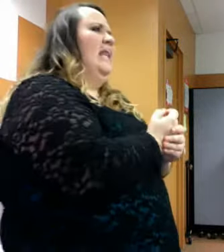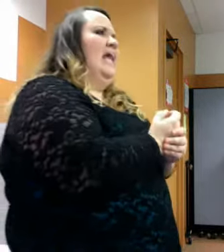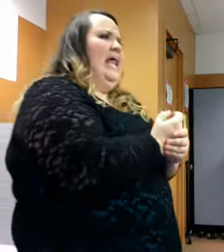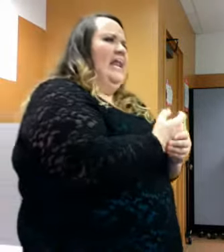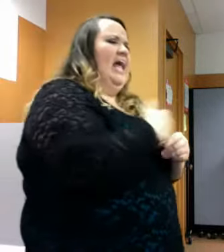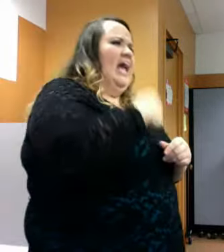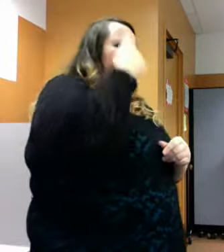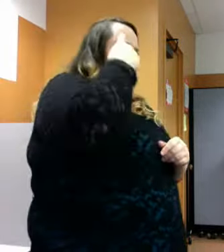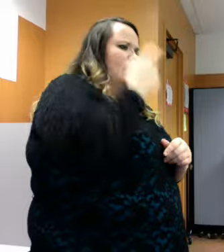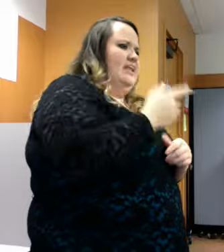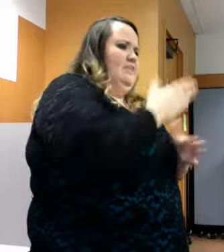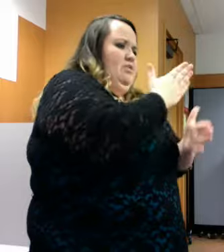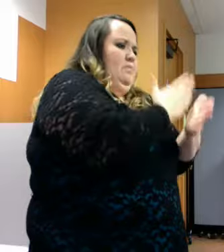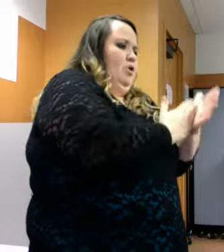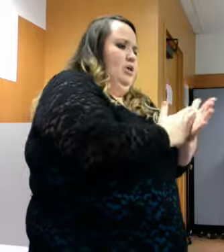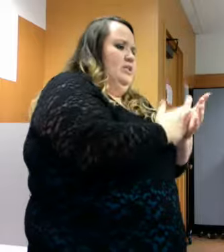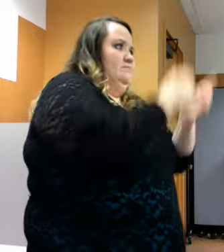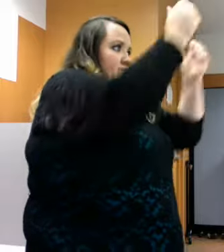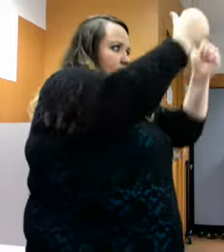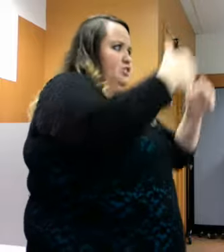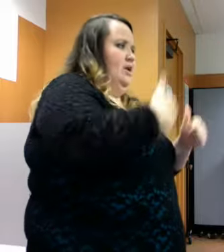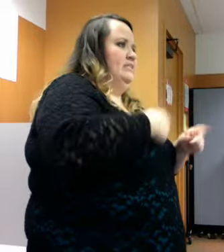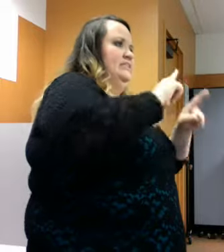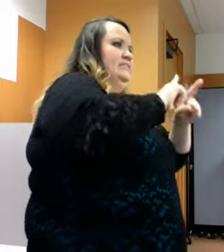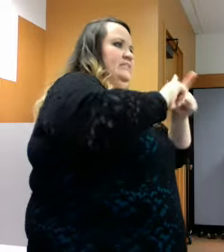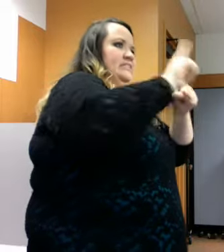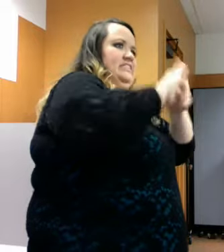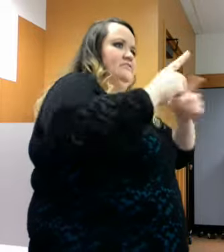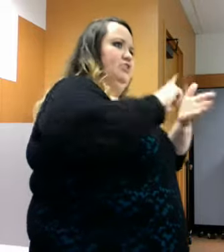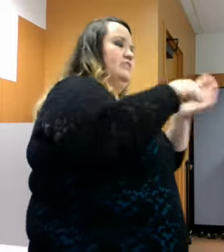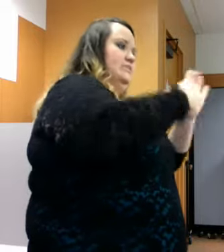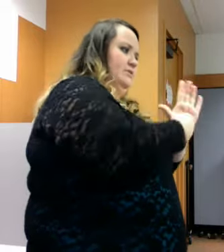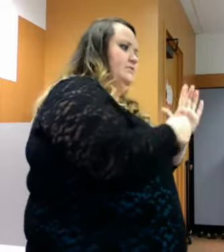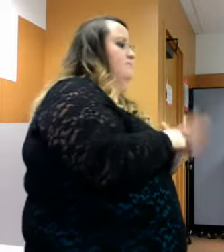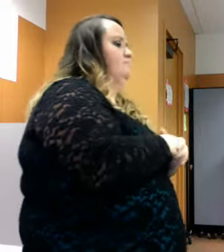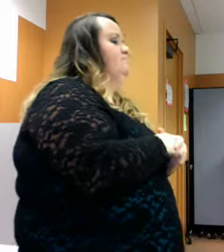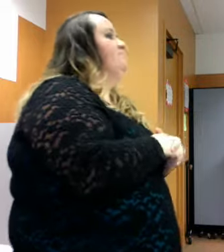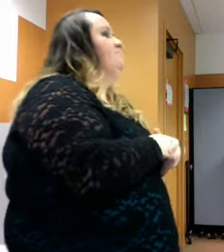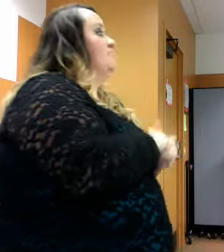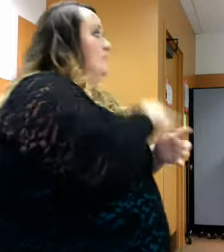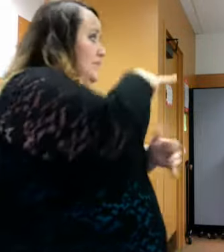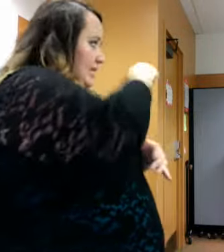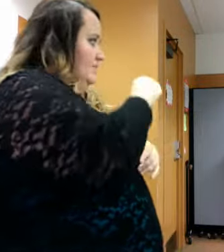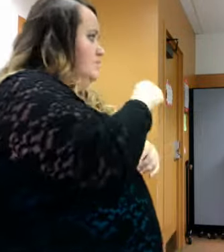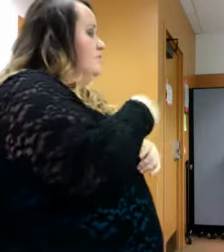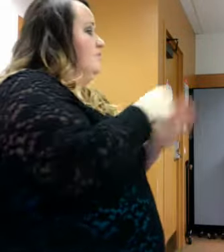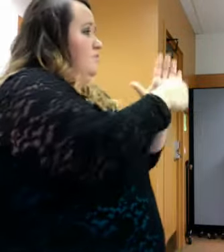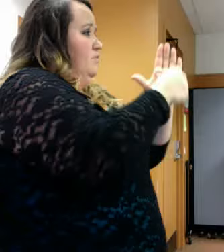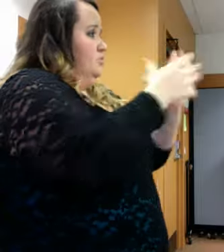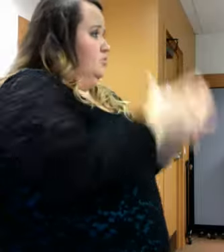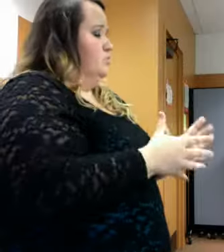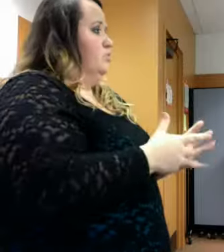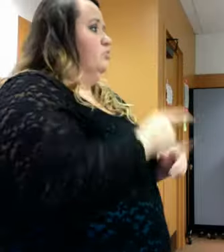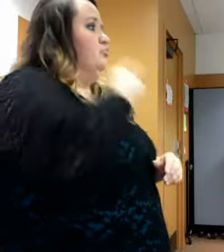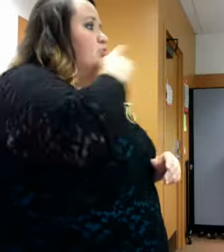symbolism attached to it. The sculptor was very thoughtful in all of the different elements that he chose. So of course there's the torch, which